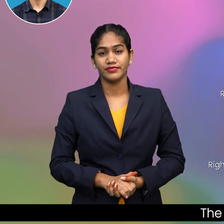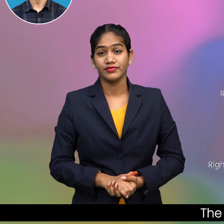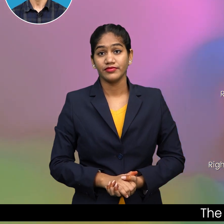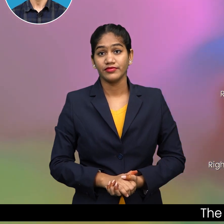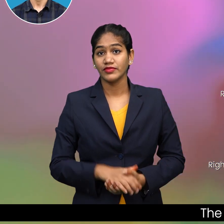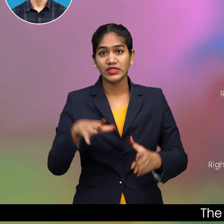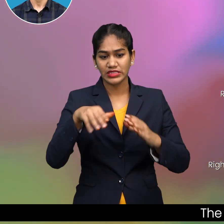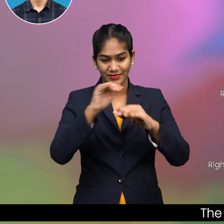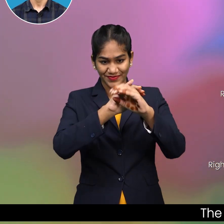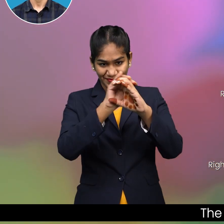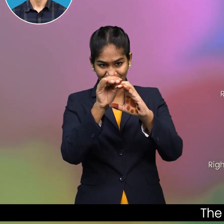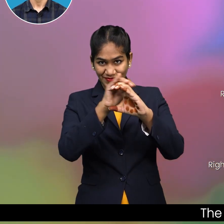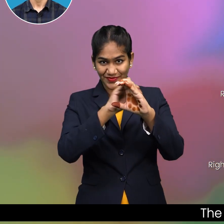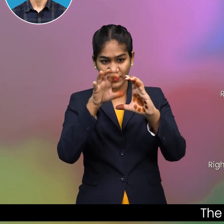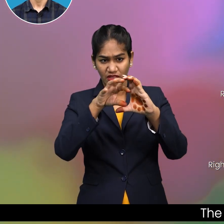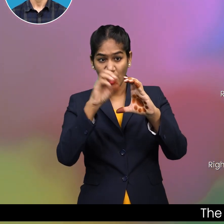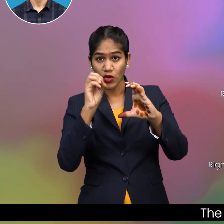The outer part